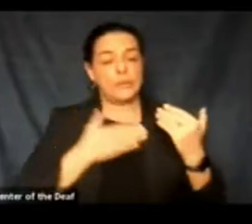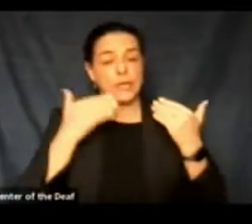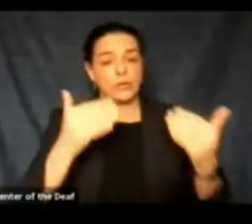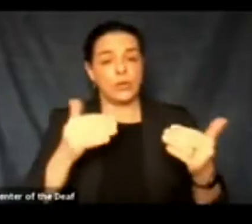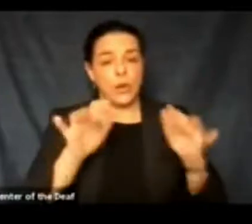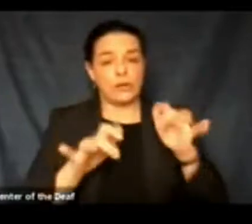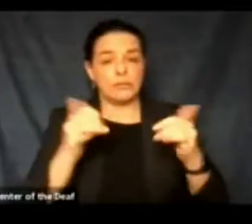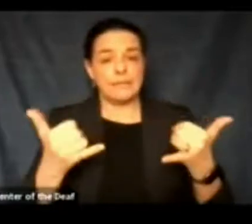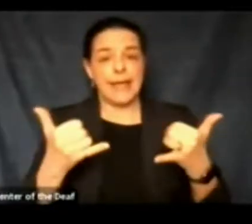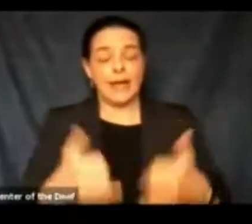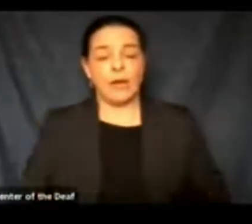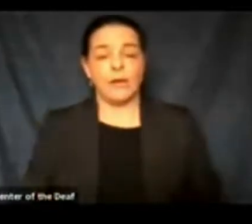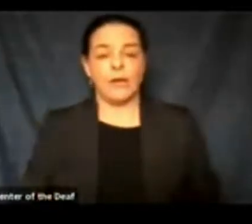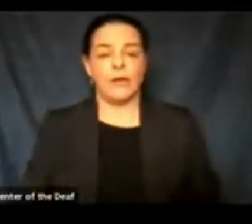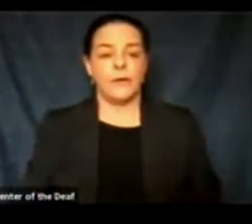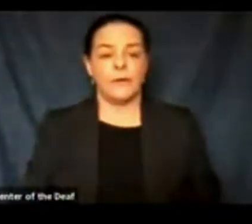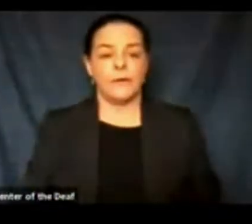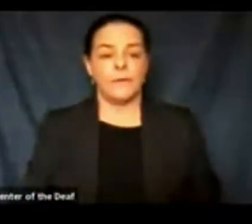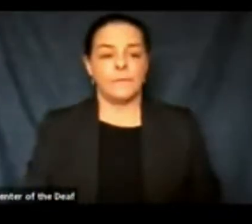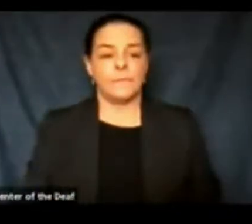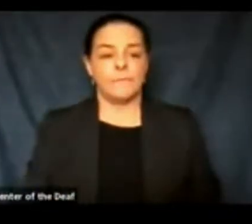now.